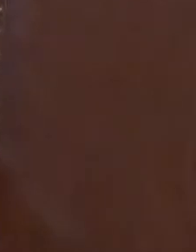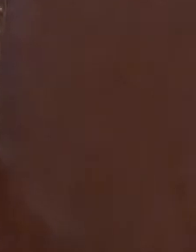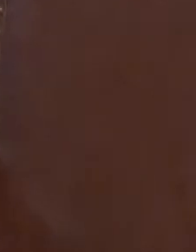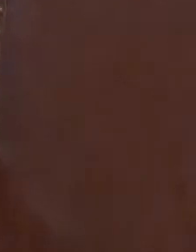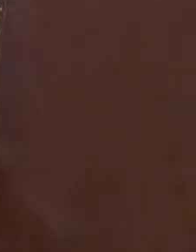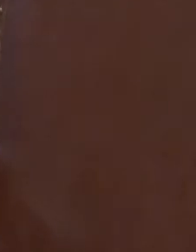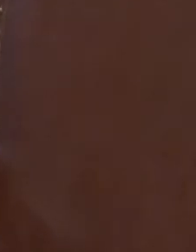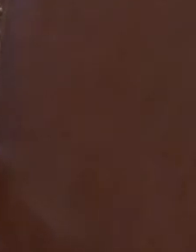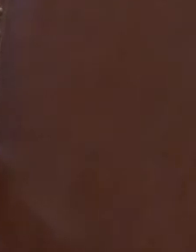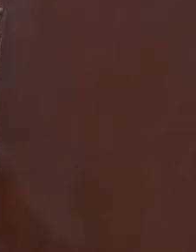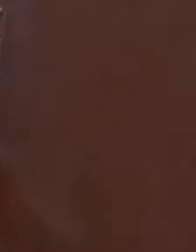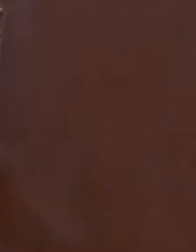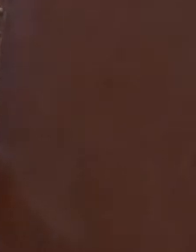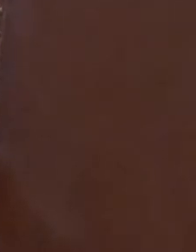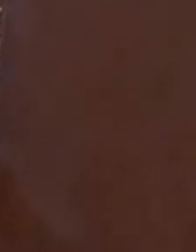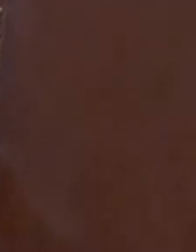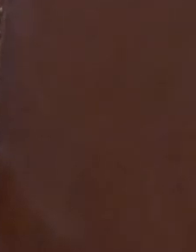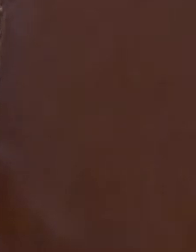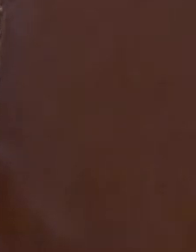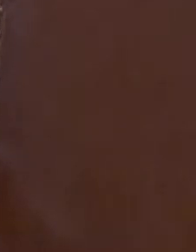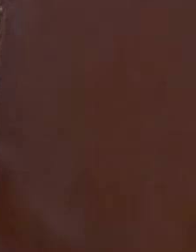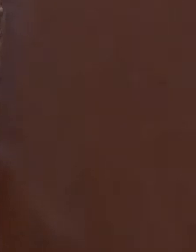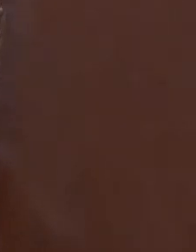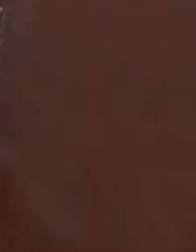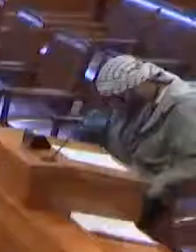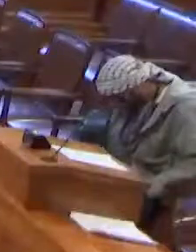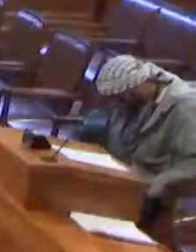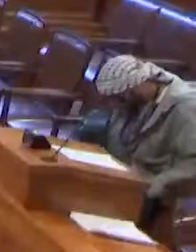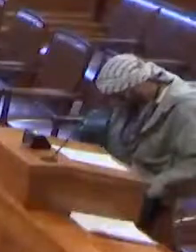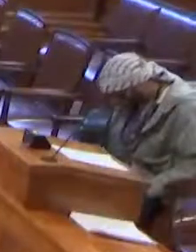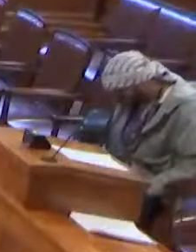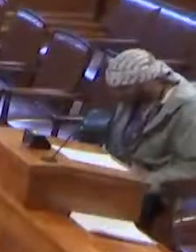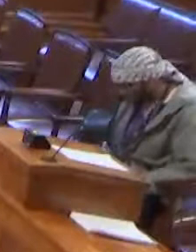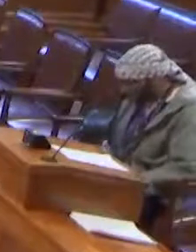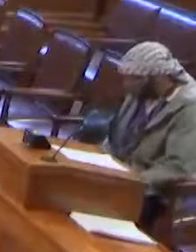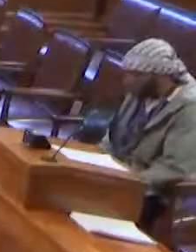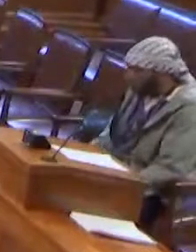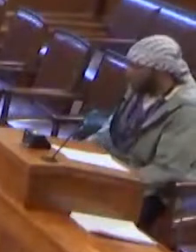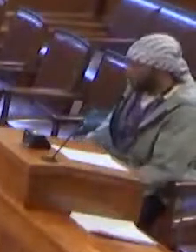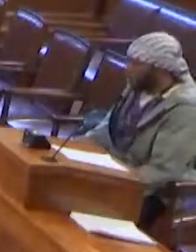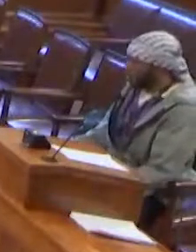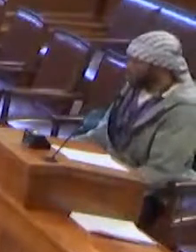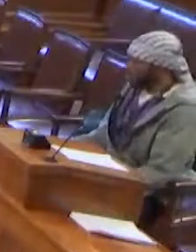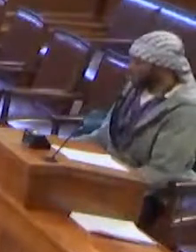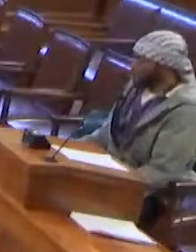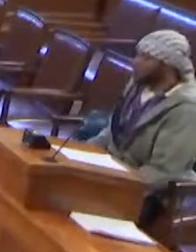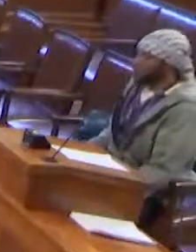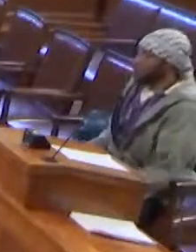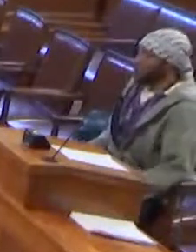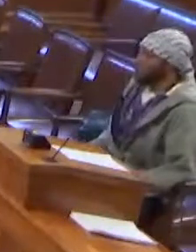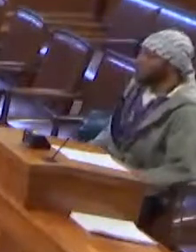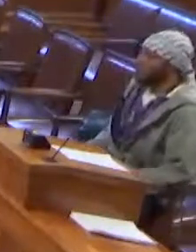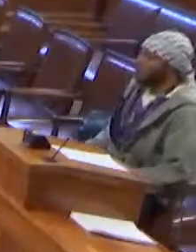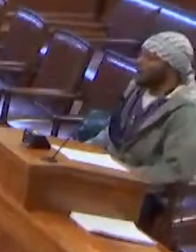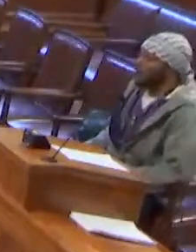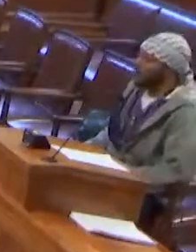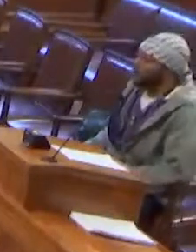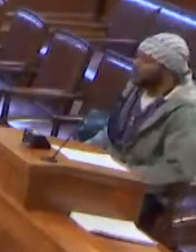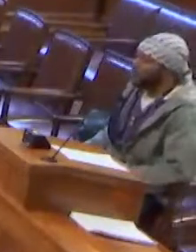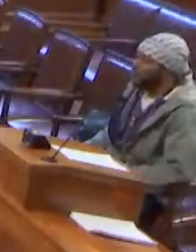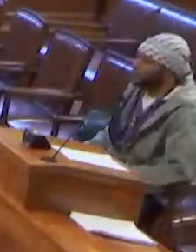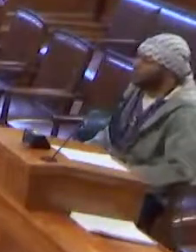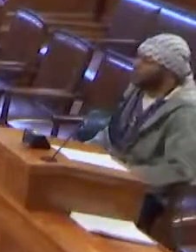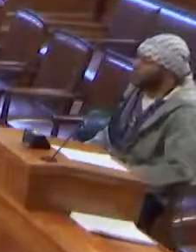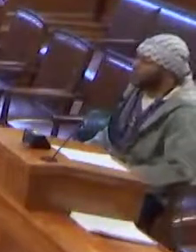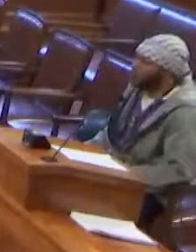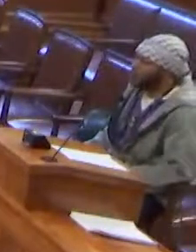Burgers, pursuant to amended Pennsylvania Liquor Code. Mr. Carter. Motion to approve. I believe, did we already hold a public